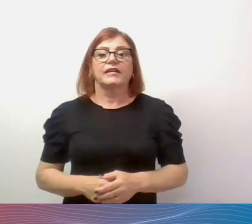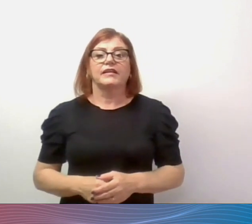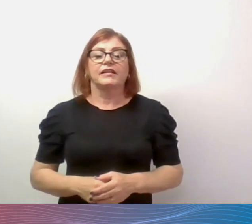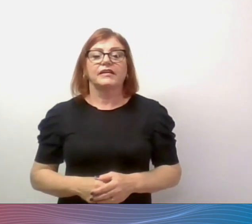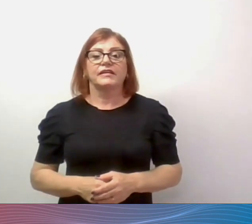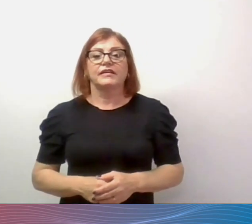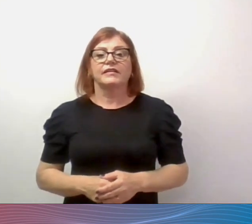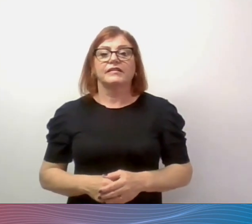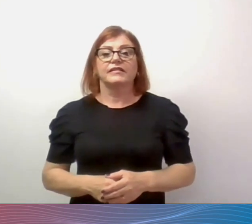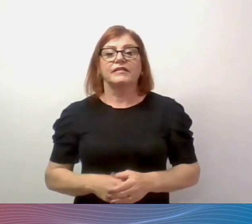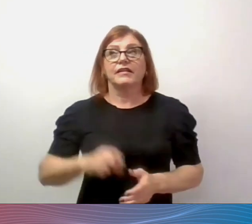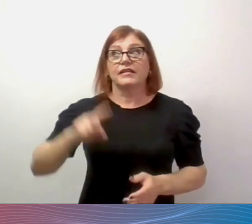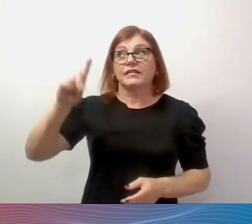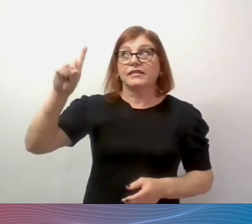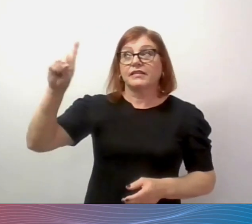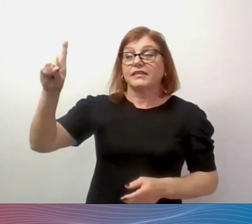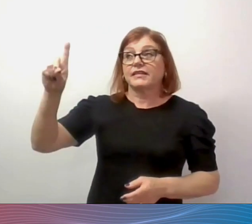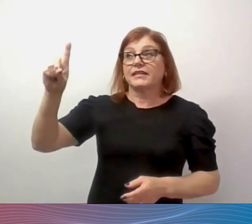Deus amou o mundo.